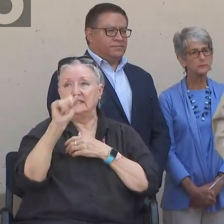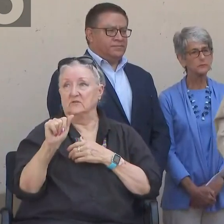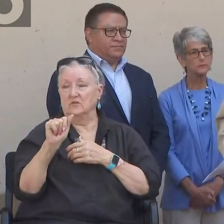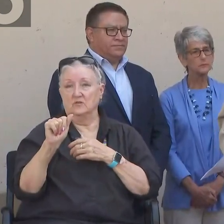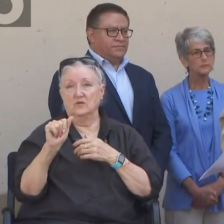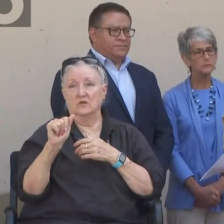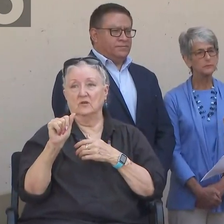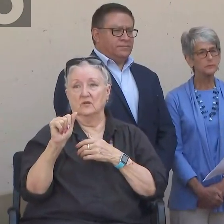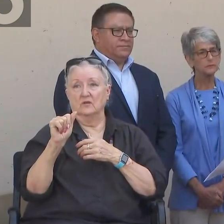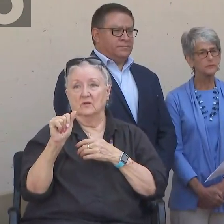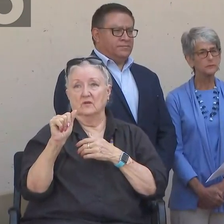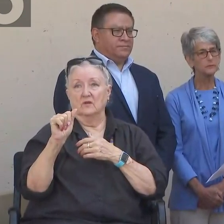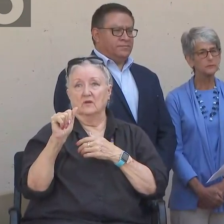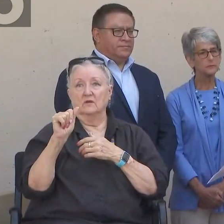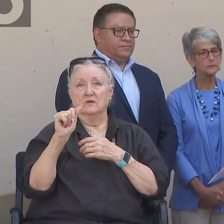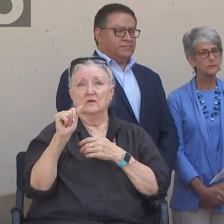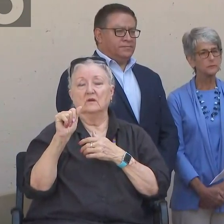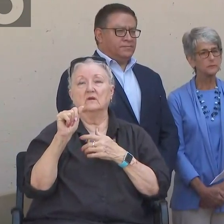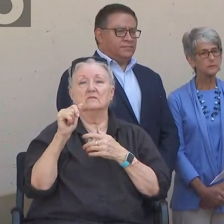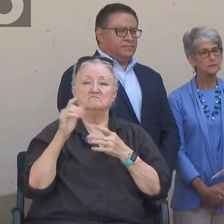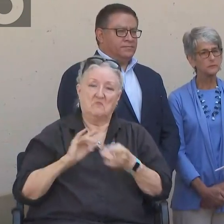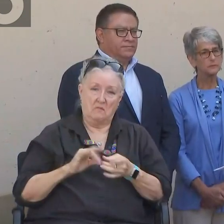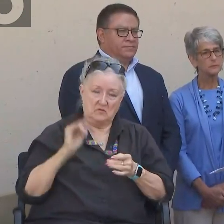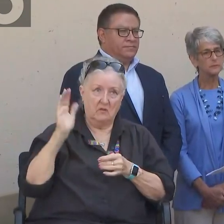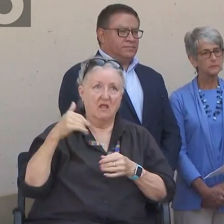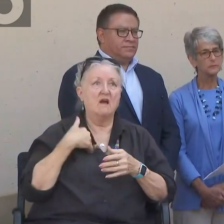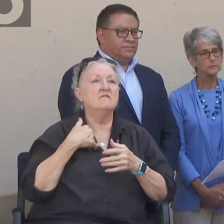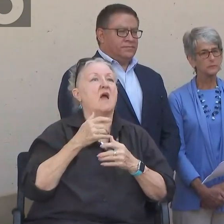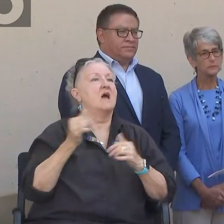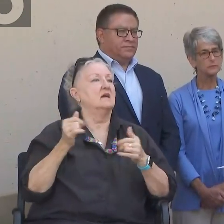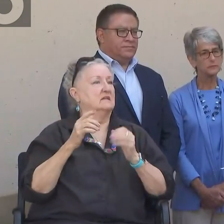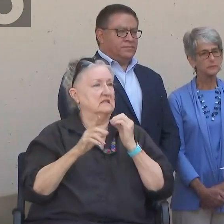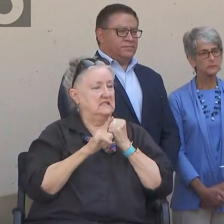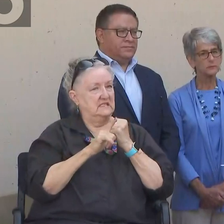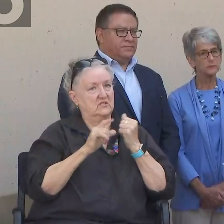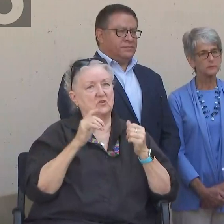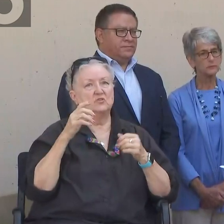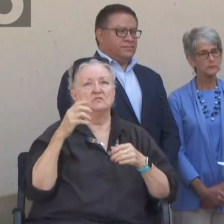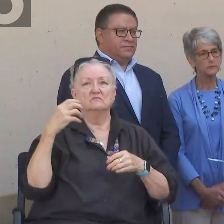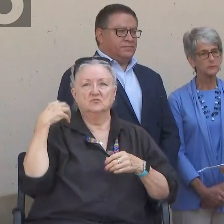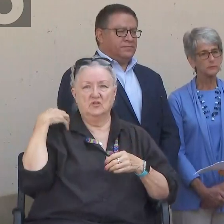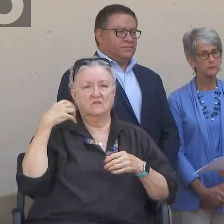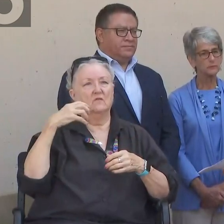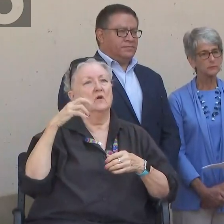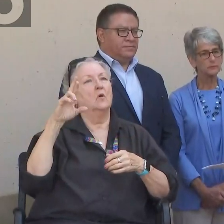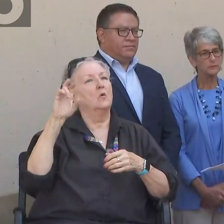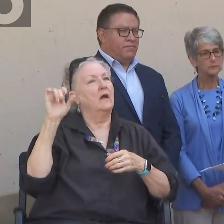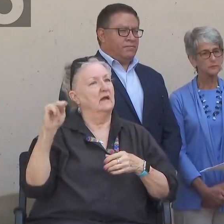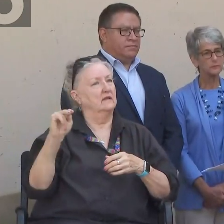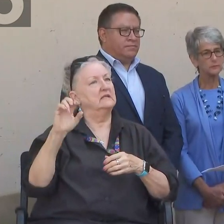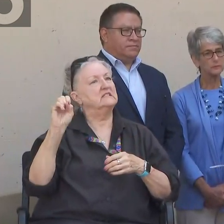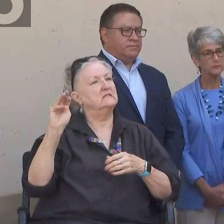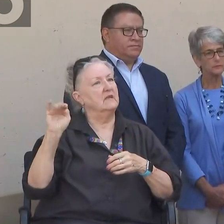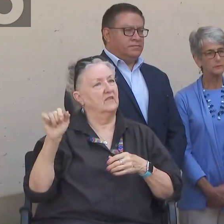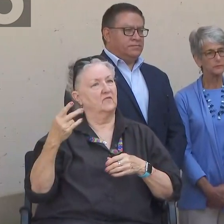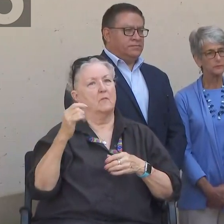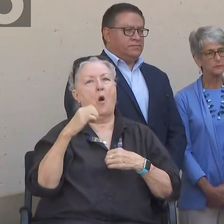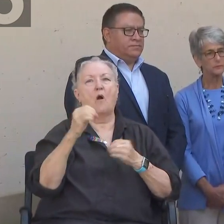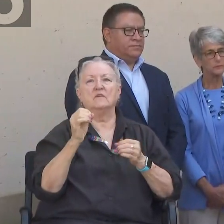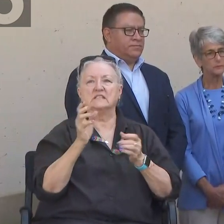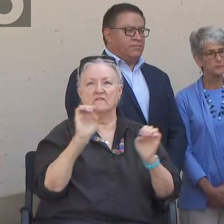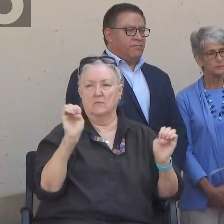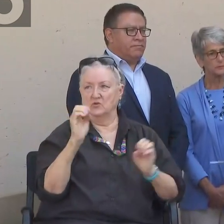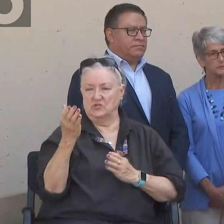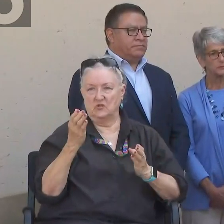some comments for you, as will Assistant Chief Ryan Smith from the Office of Emergency Services, and